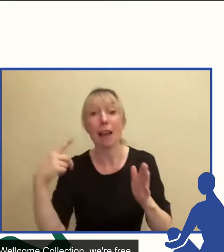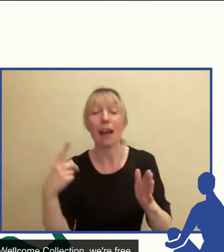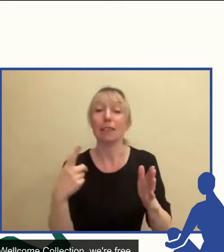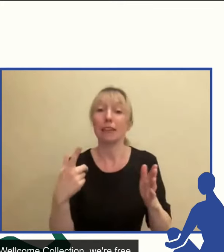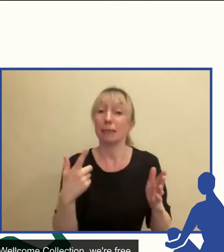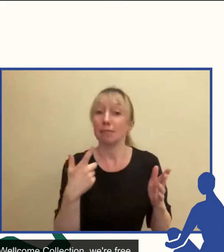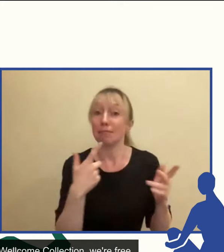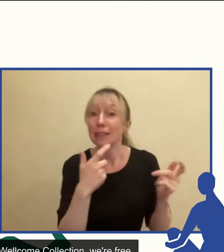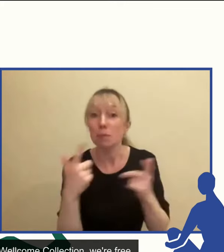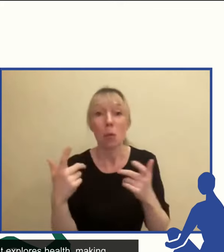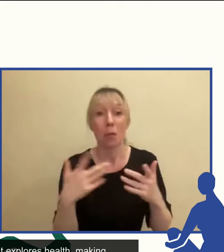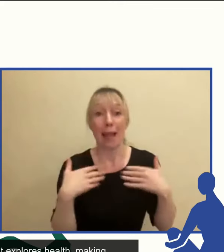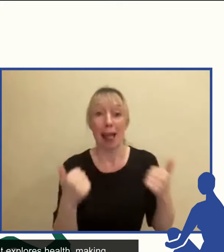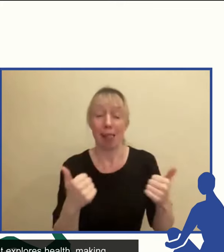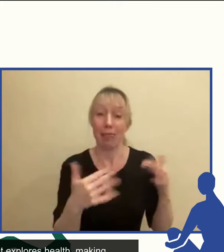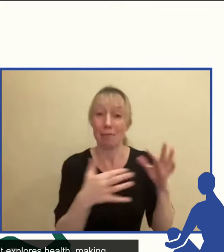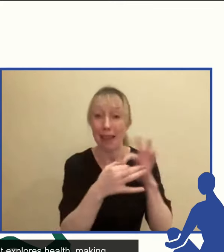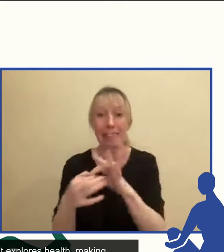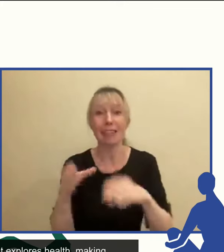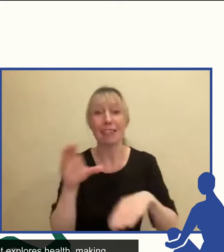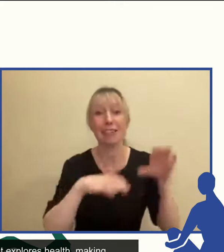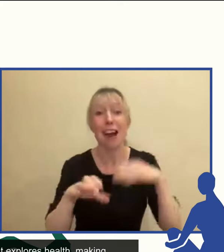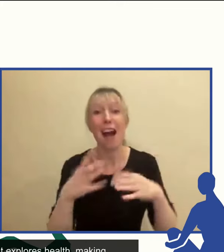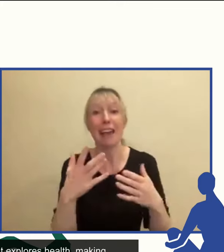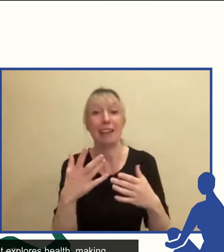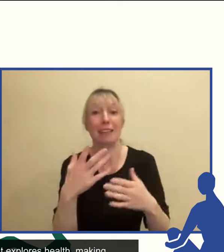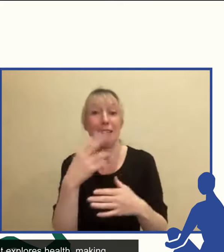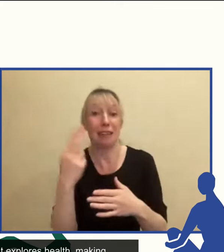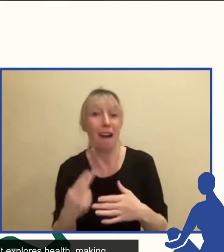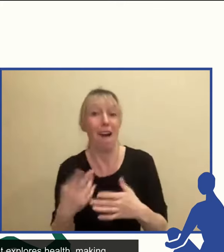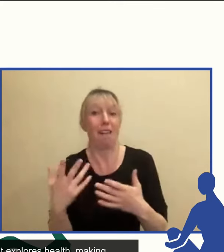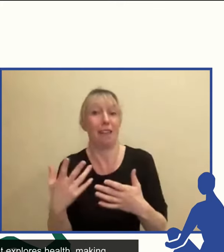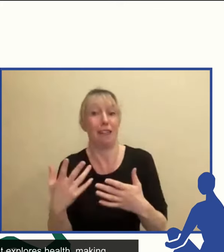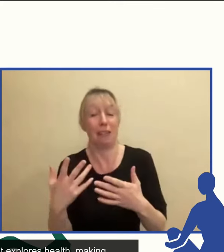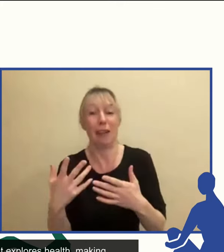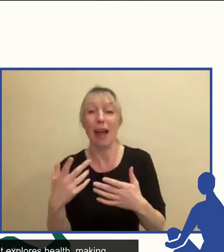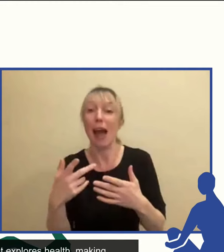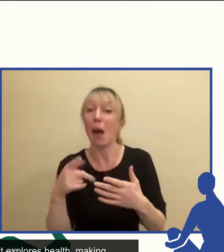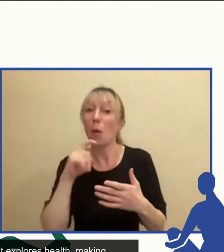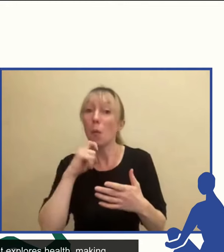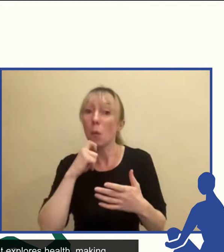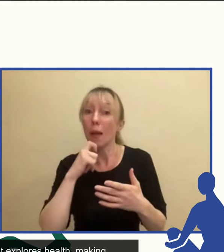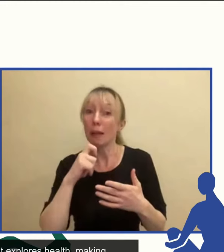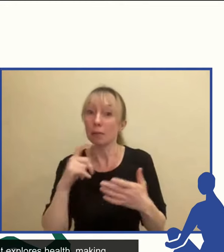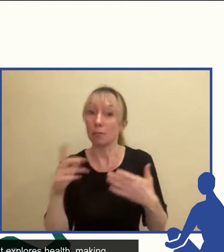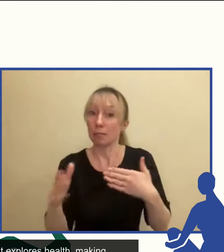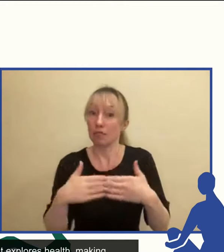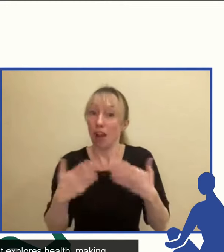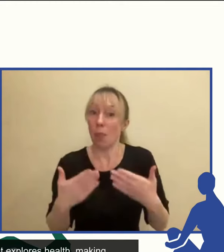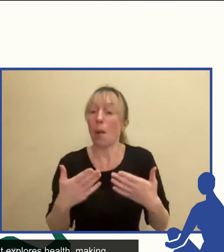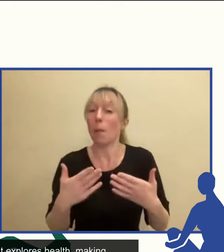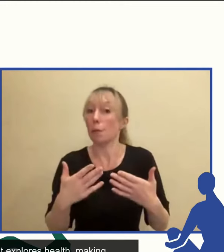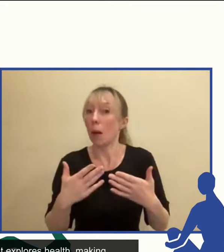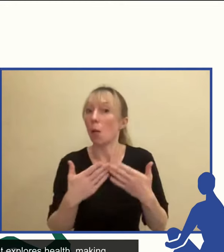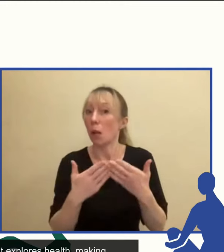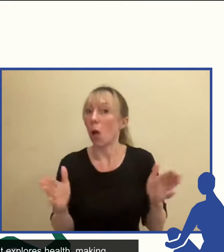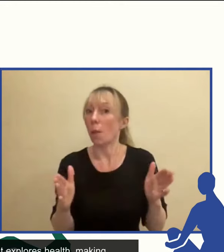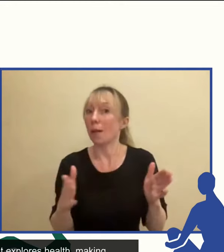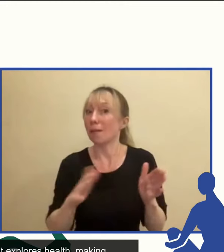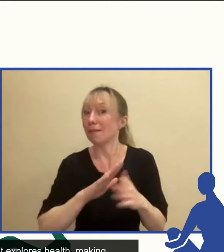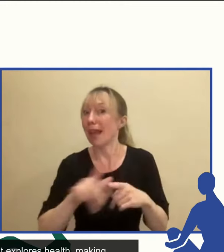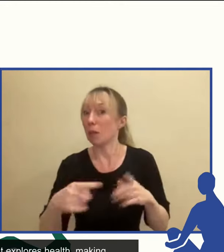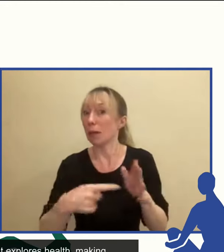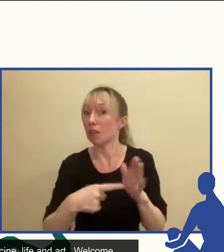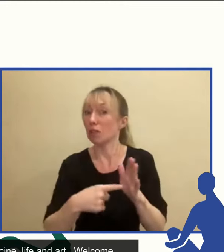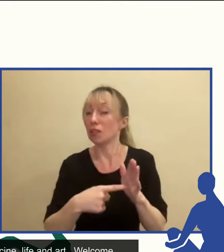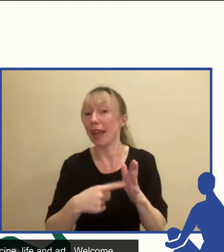medicine, life, and art. We've been shut for a few weeks, but we'll be reopening next Tuesday, so please do come and visit if you can, or you can check